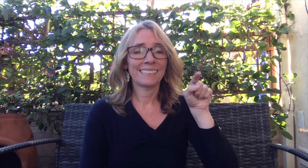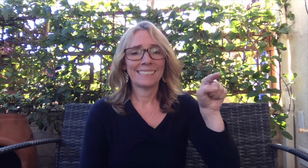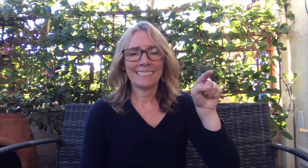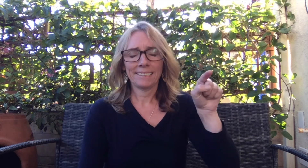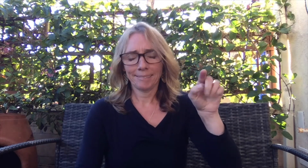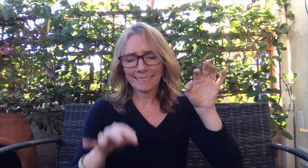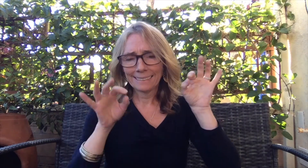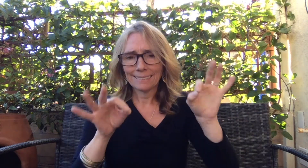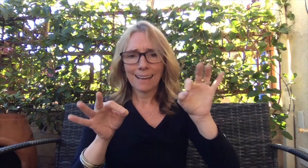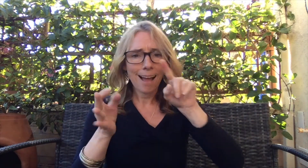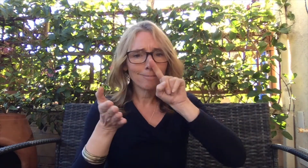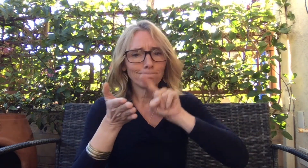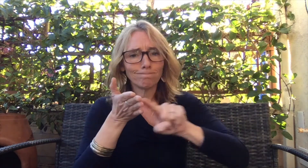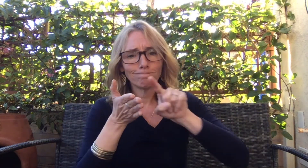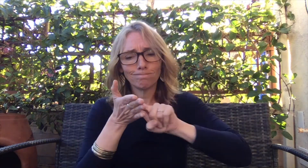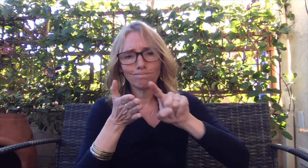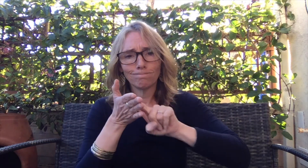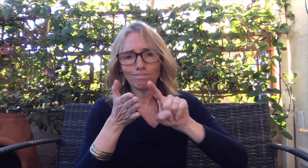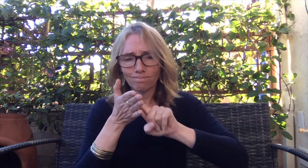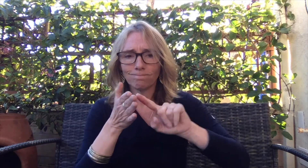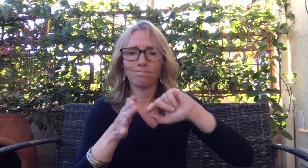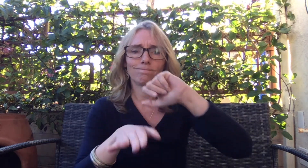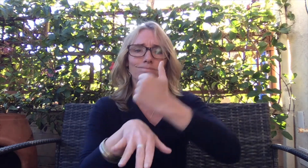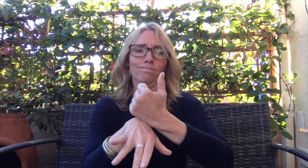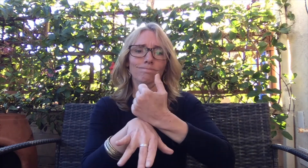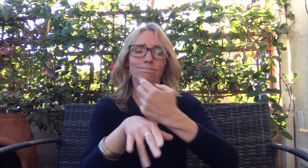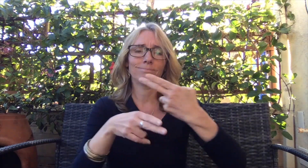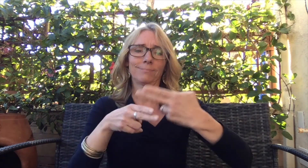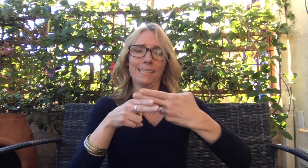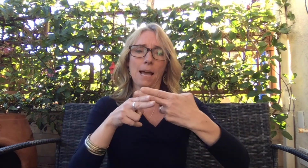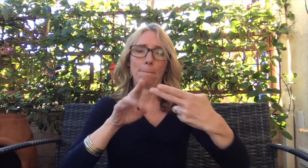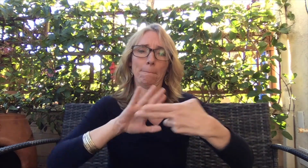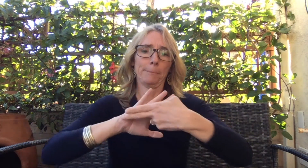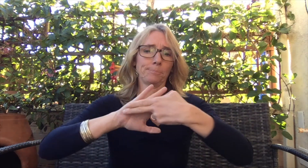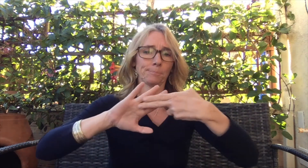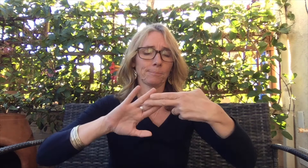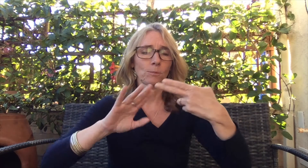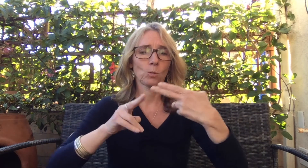Mao. And he decided to